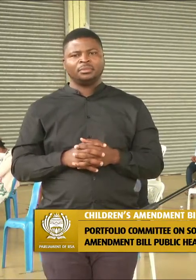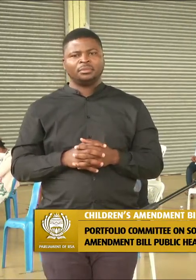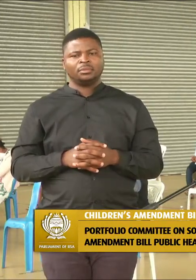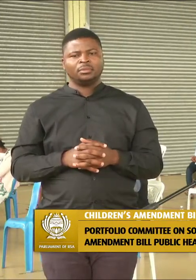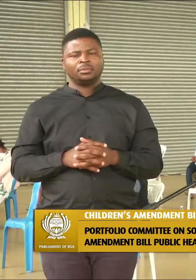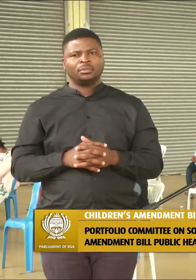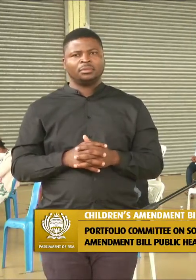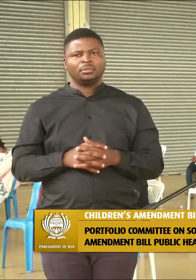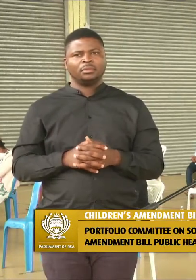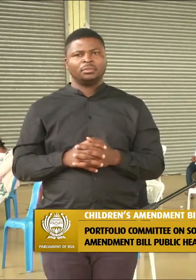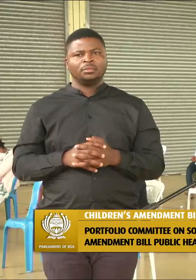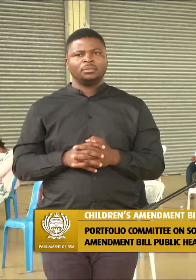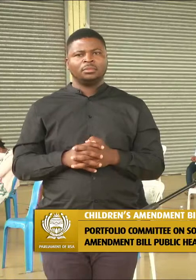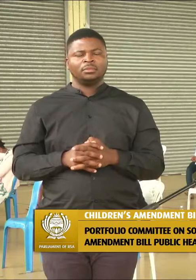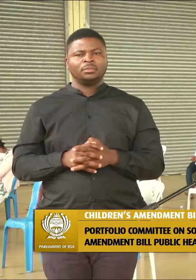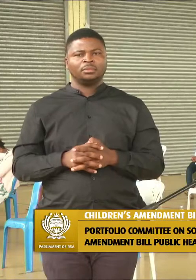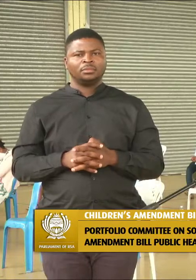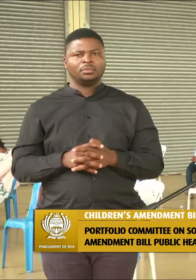to. Okay.